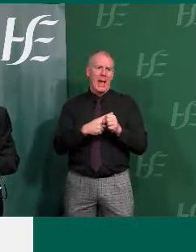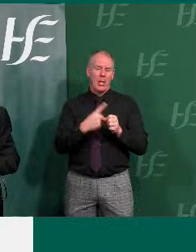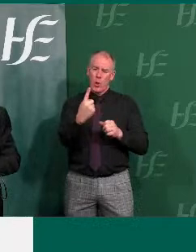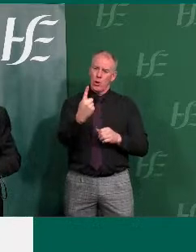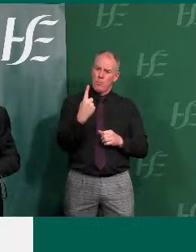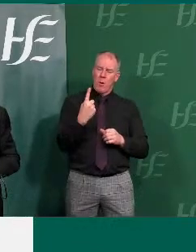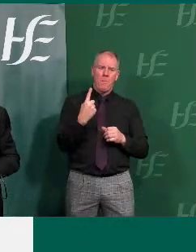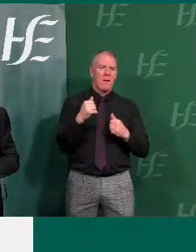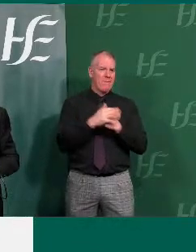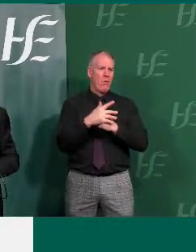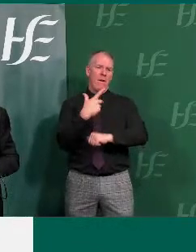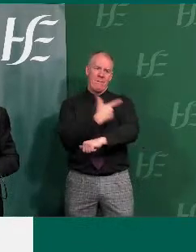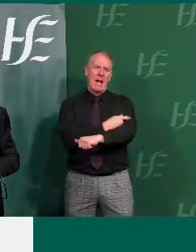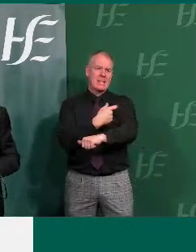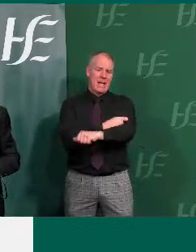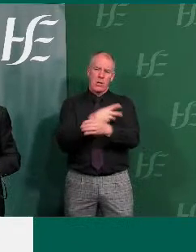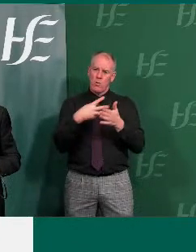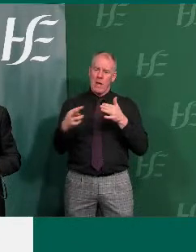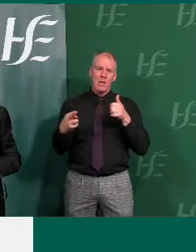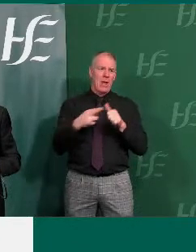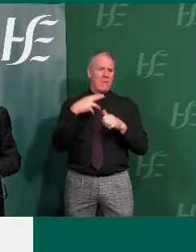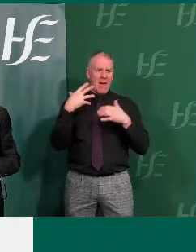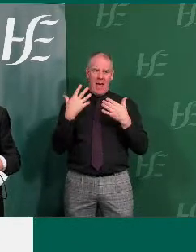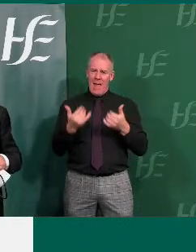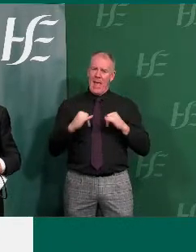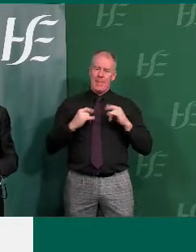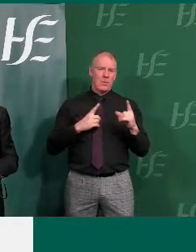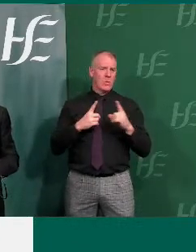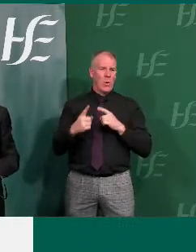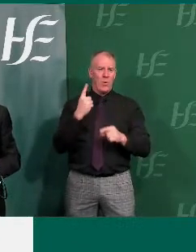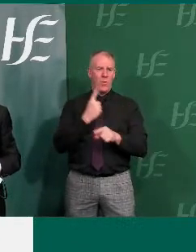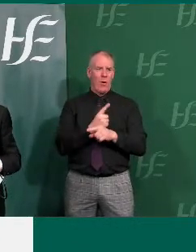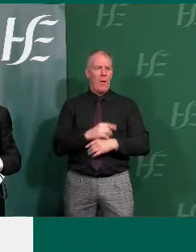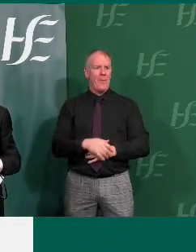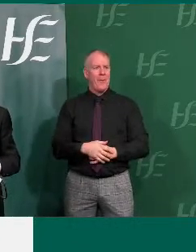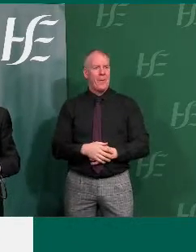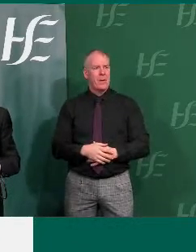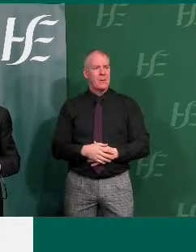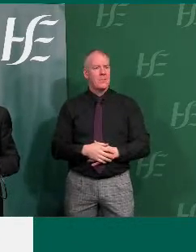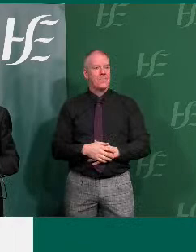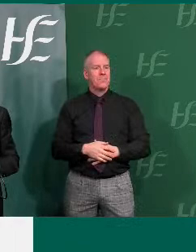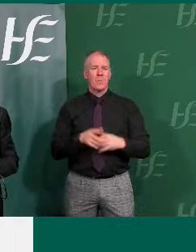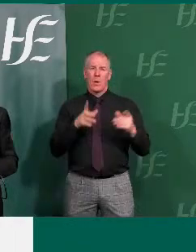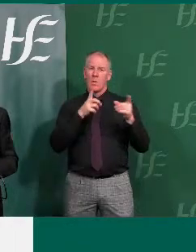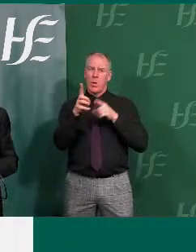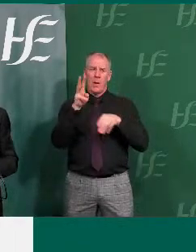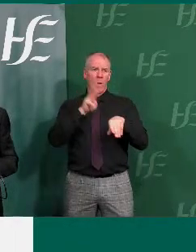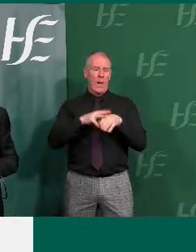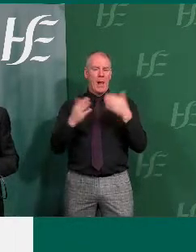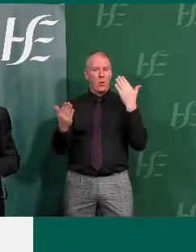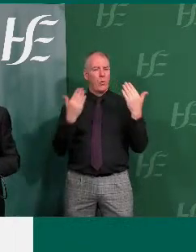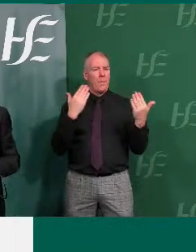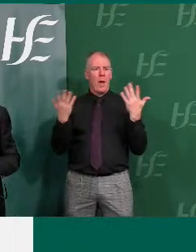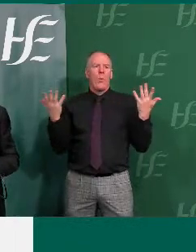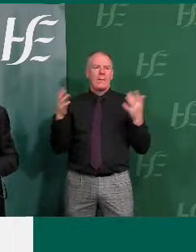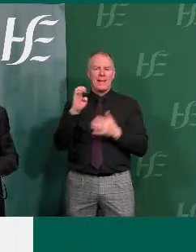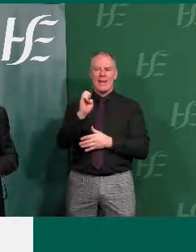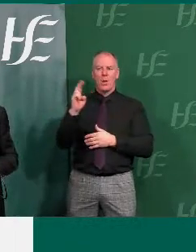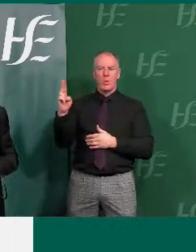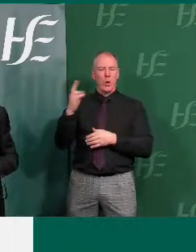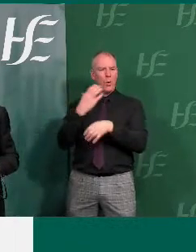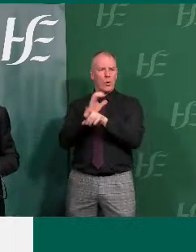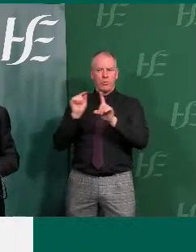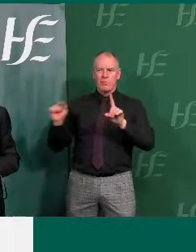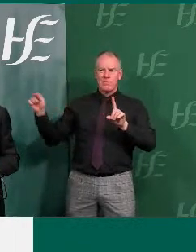for your vaccination, and we've all the resources there to do it. Still performing quite strong from an EU perspective overall on